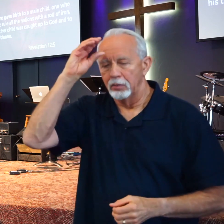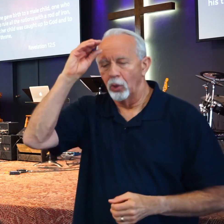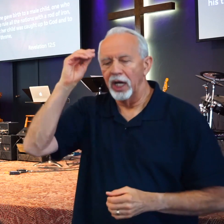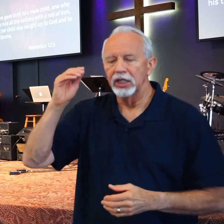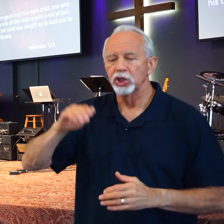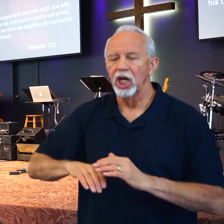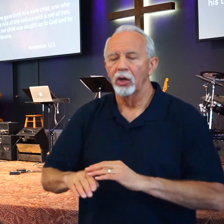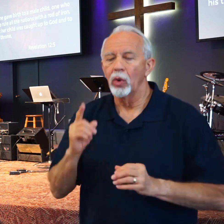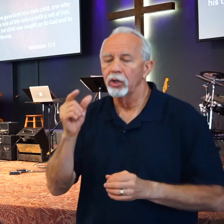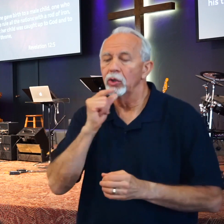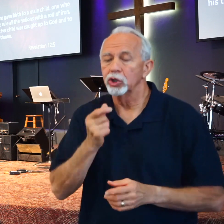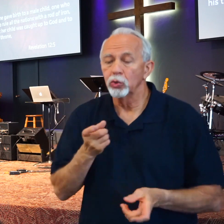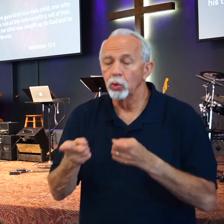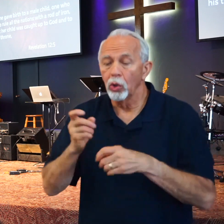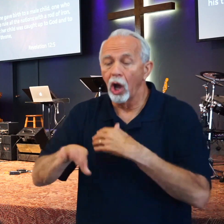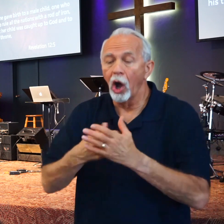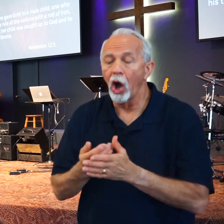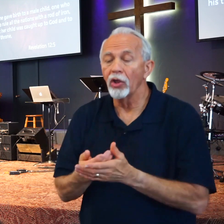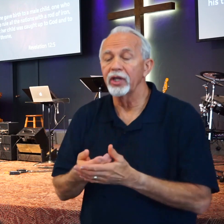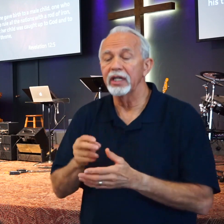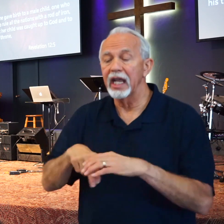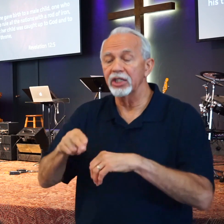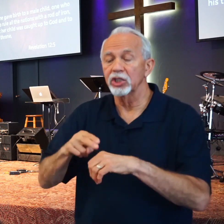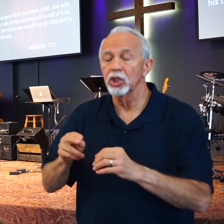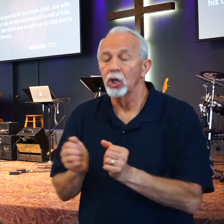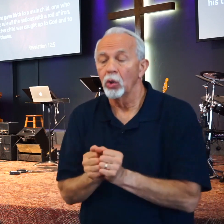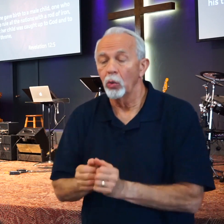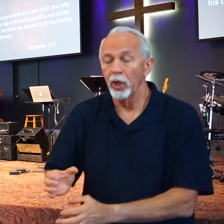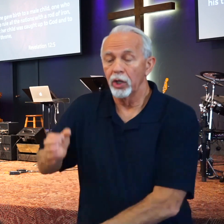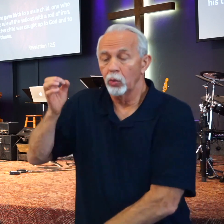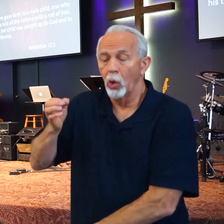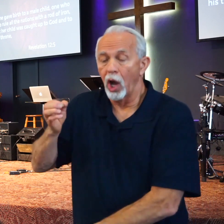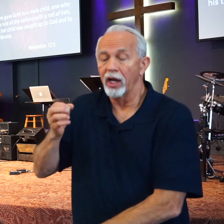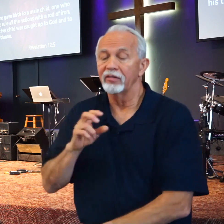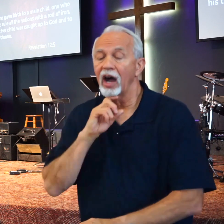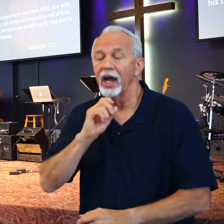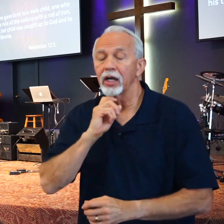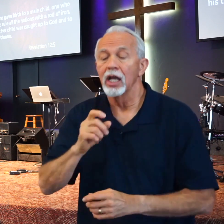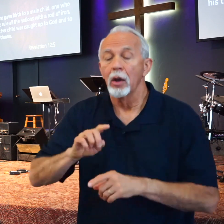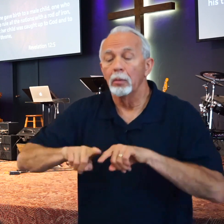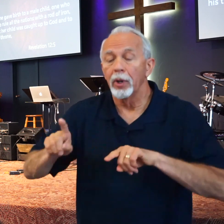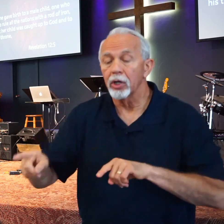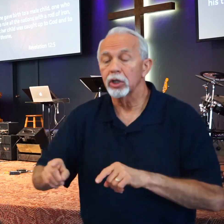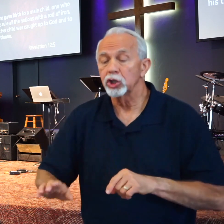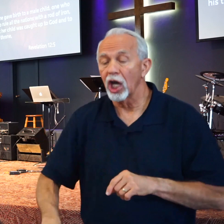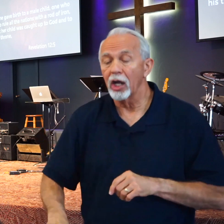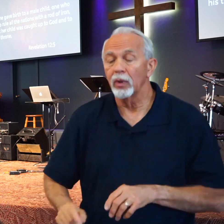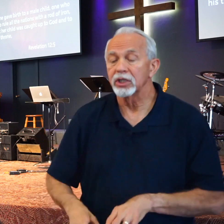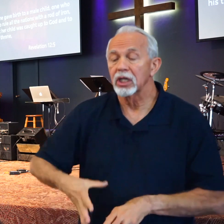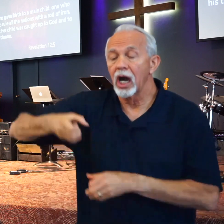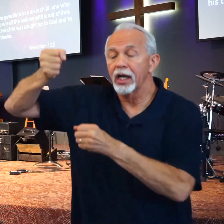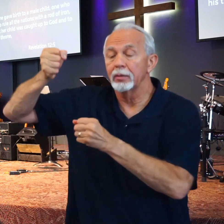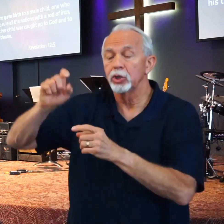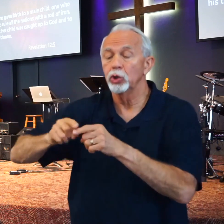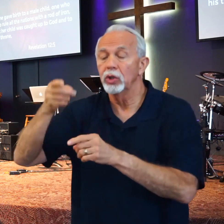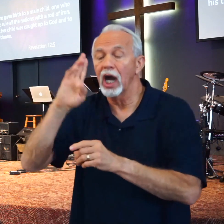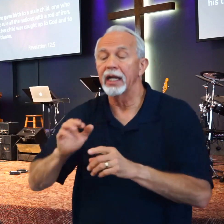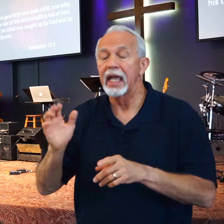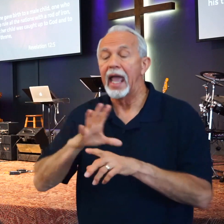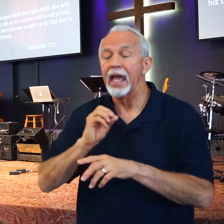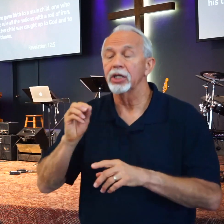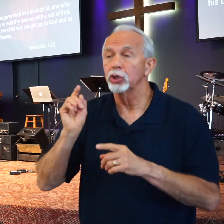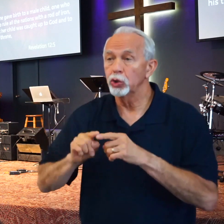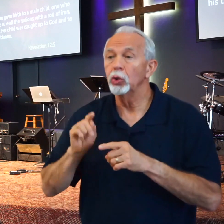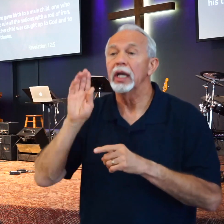one who is to rule all the nations with a rod of iron. But her child was caught up to God and to his